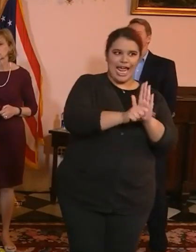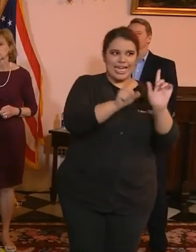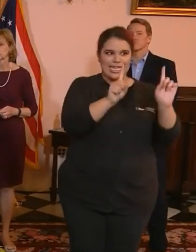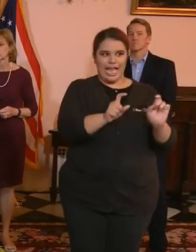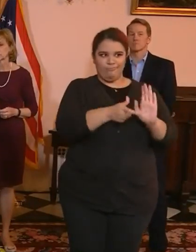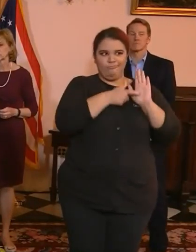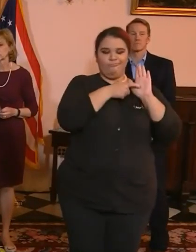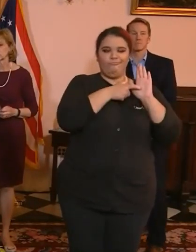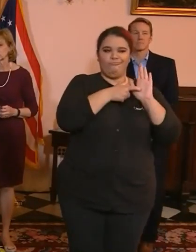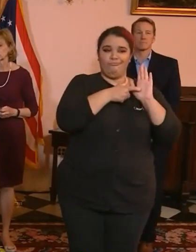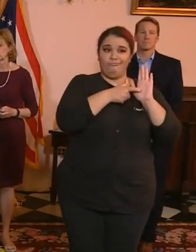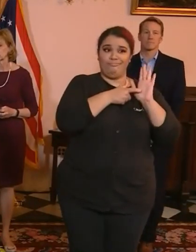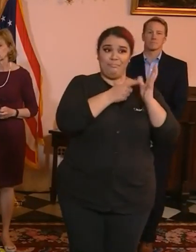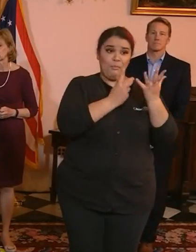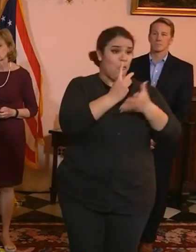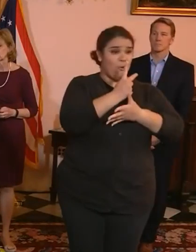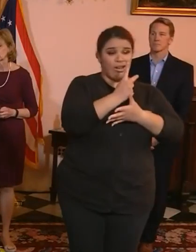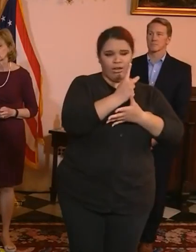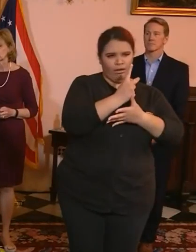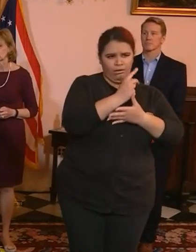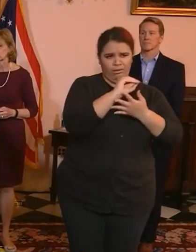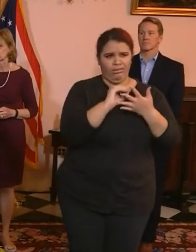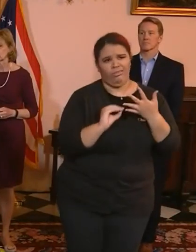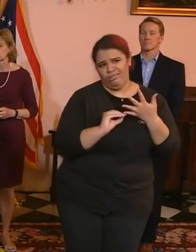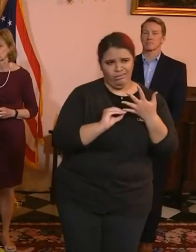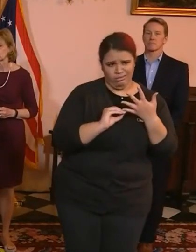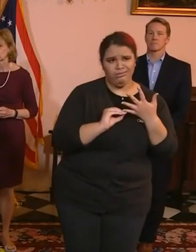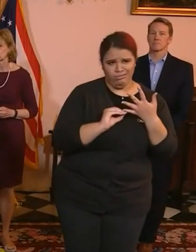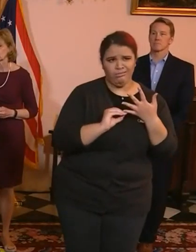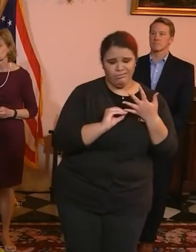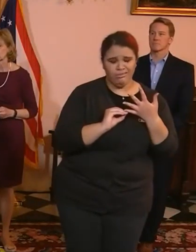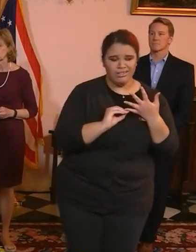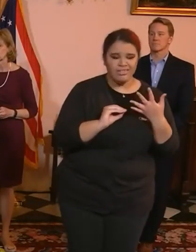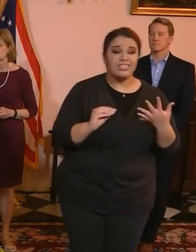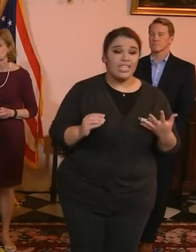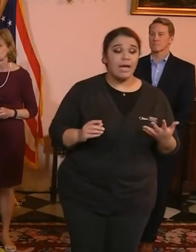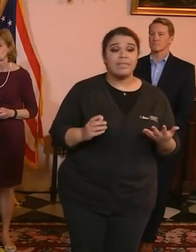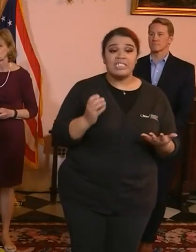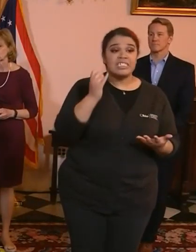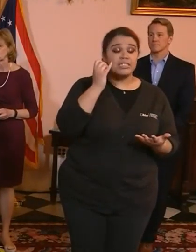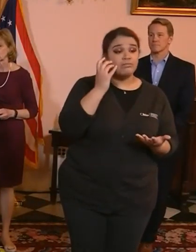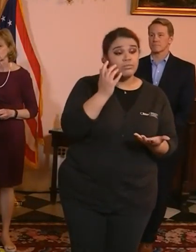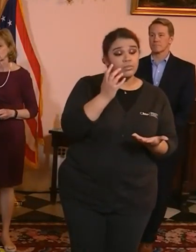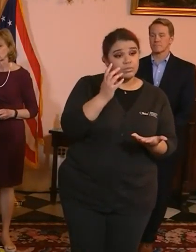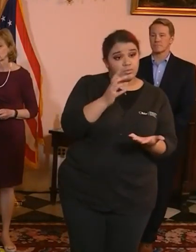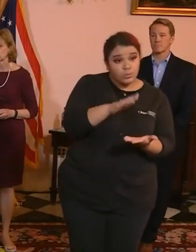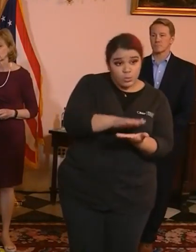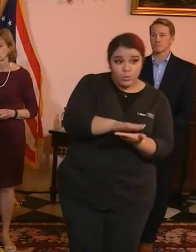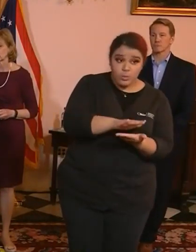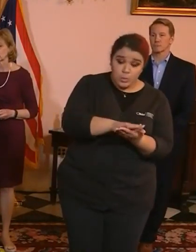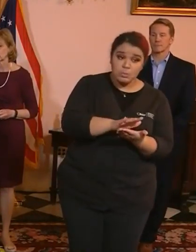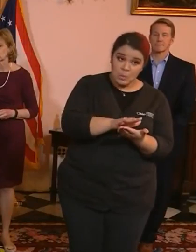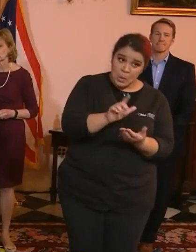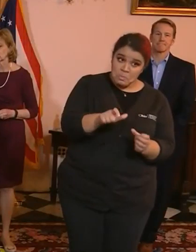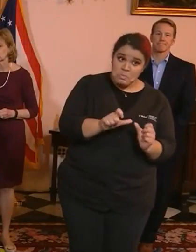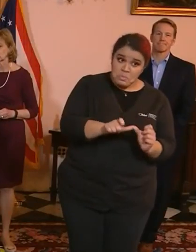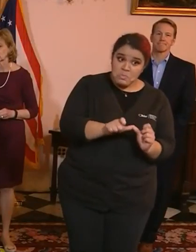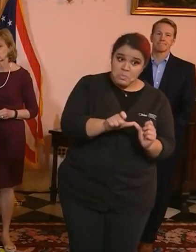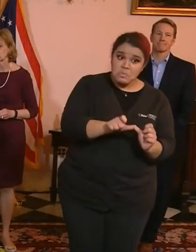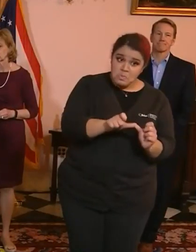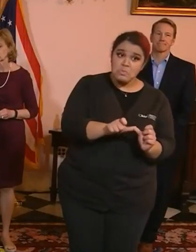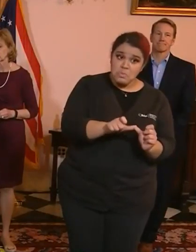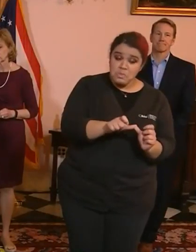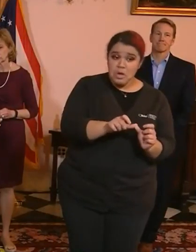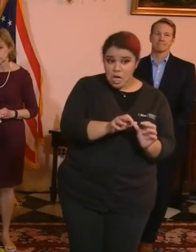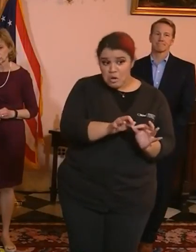position where school we'll have to continue school. And what I'm saying is, if it